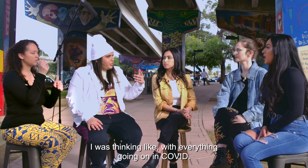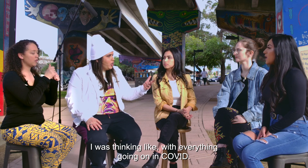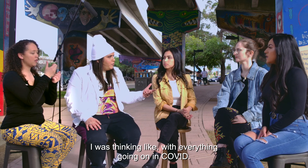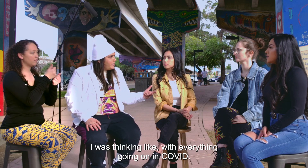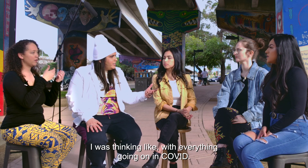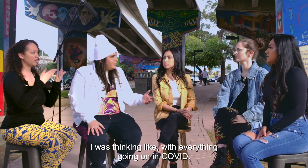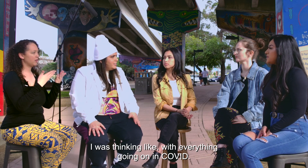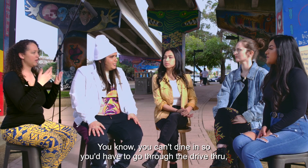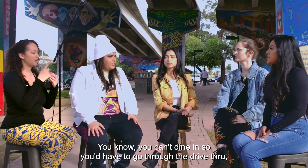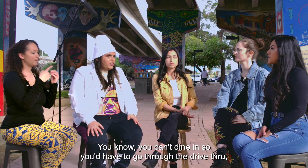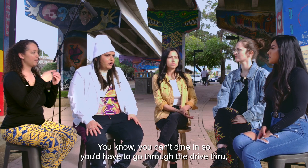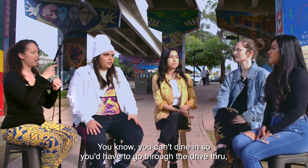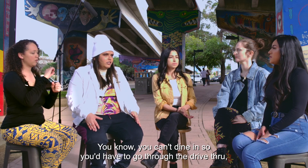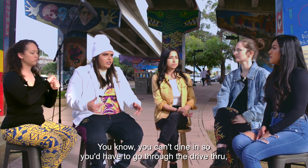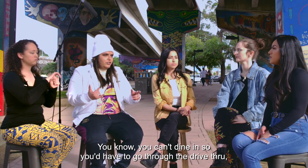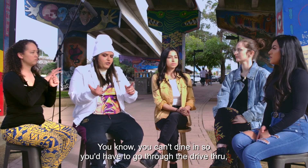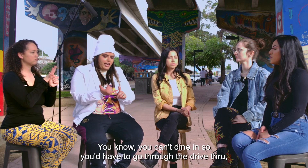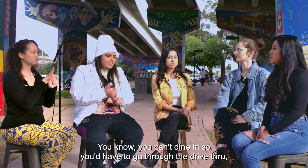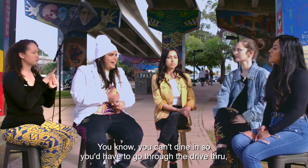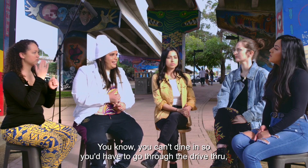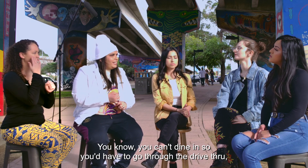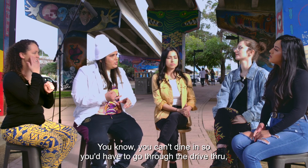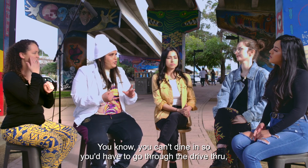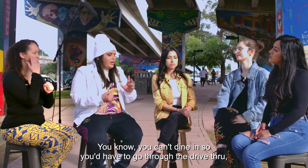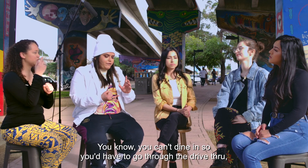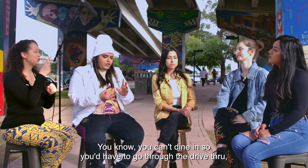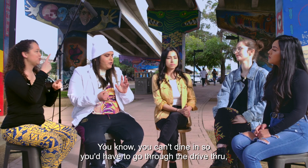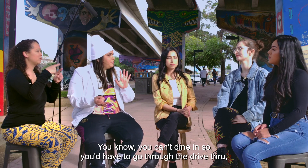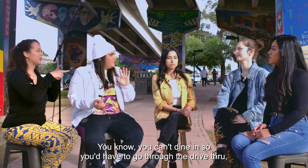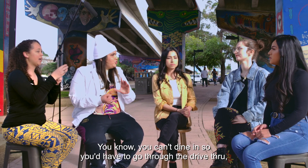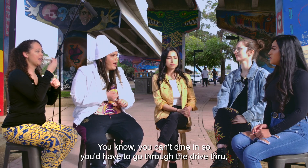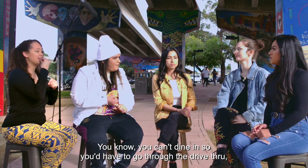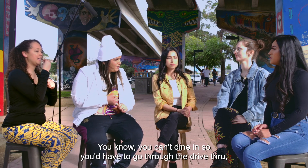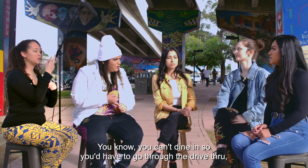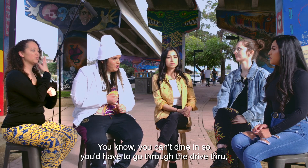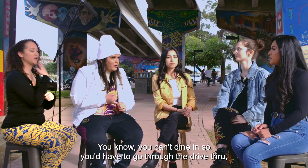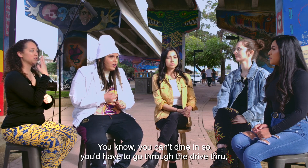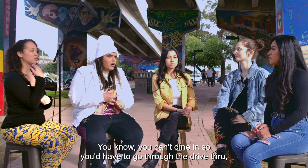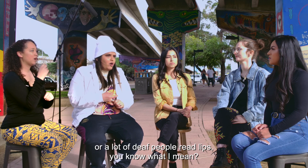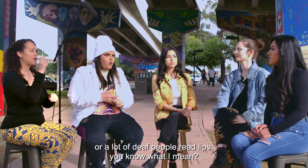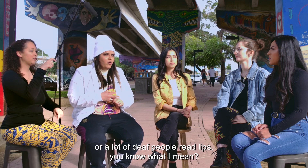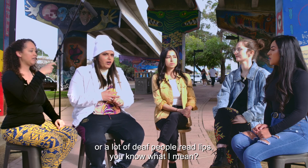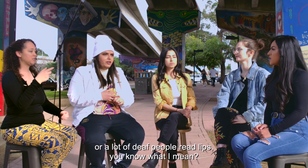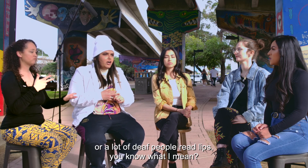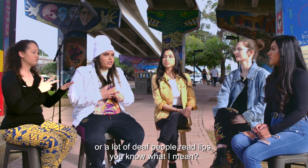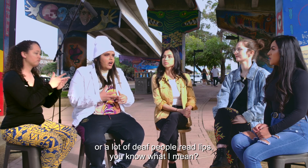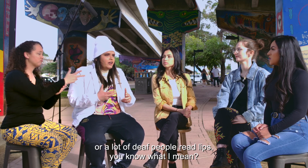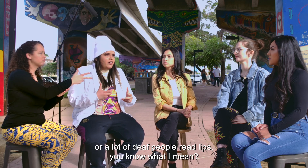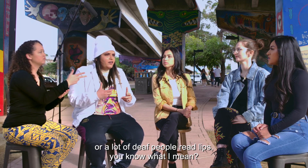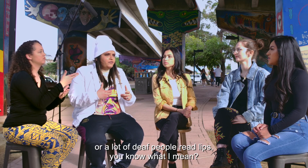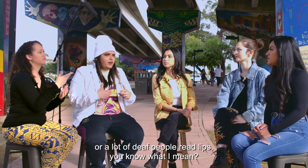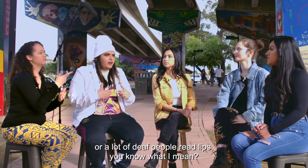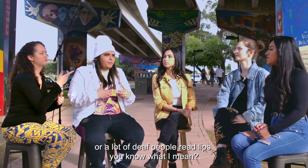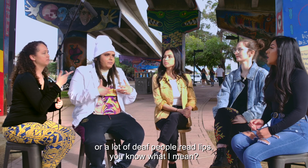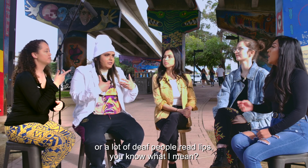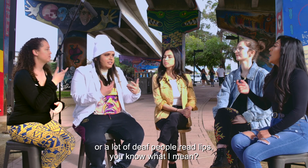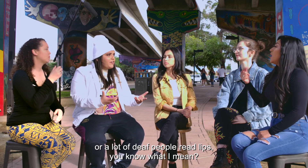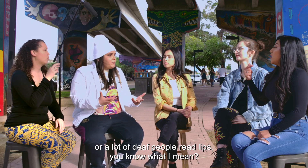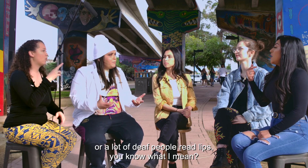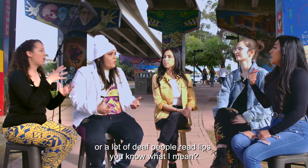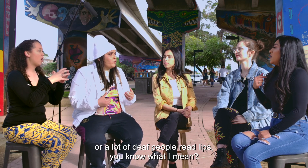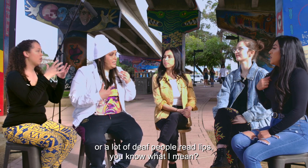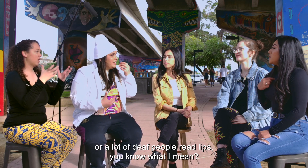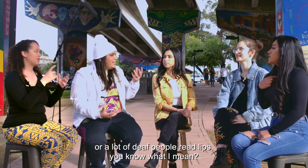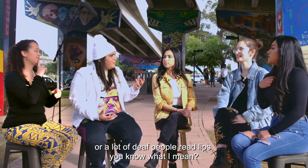going on in COVID, you can't dine in, so you'd have to go through the drive-through, or a lot of